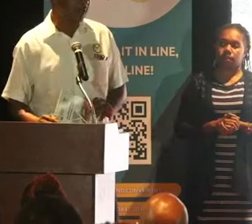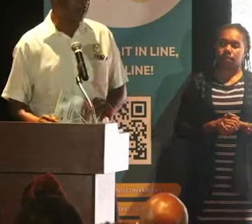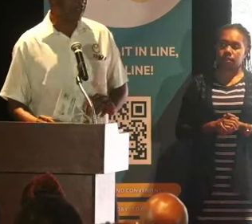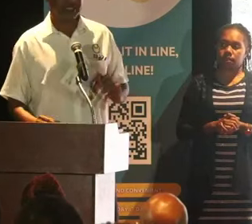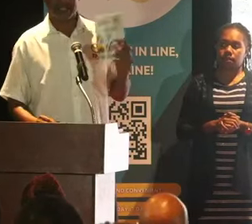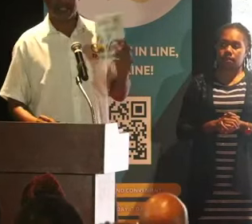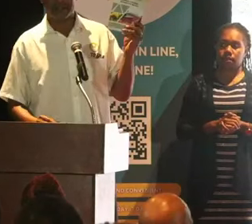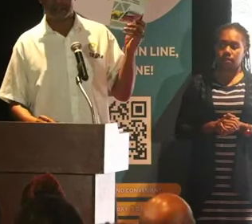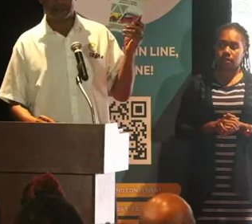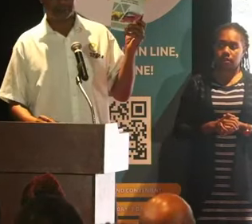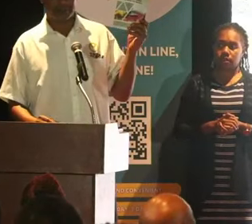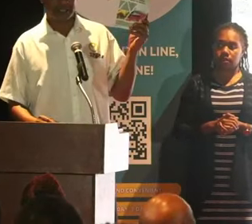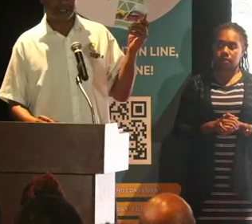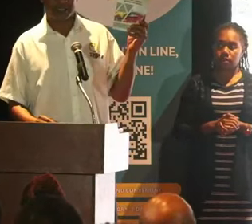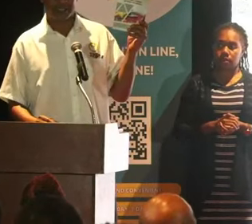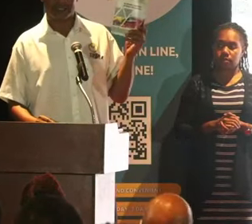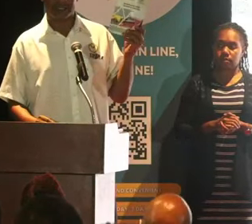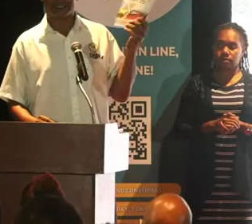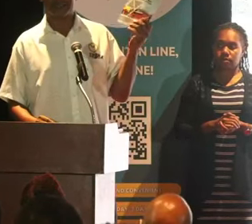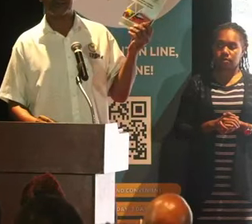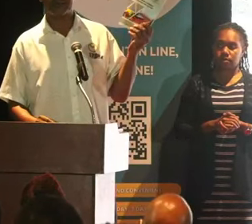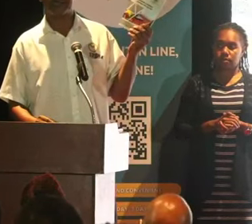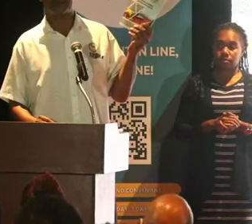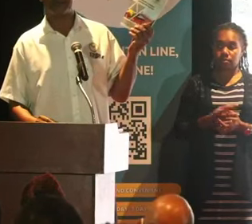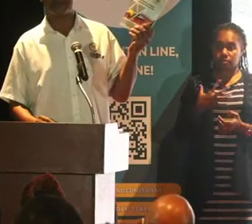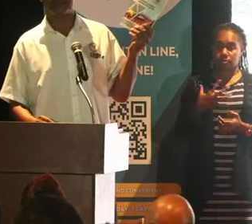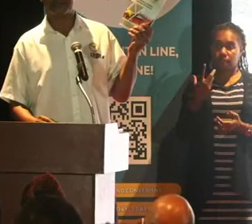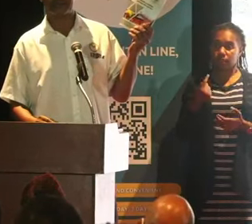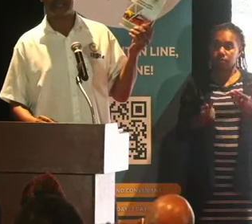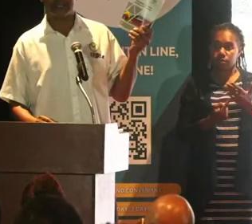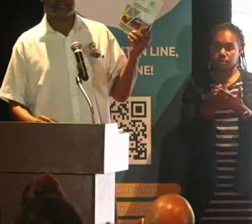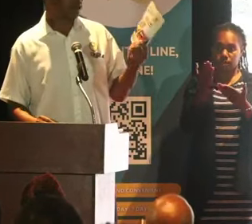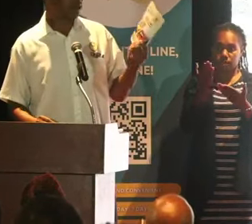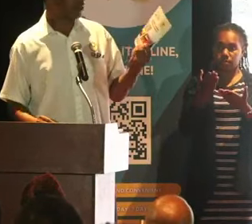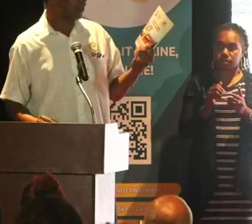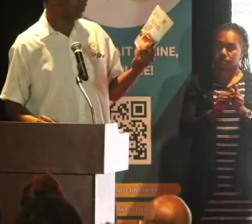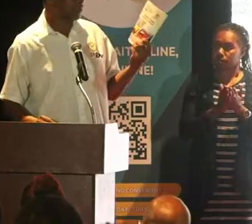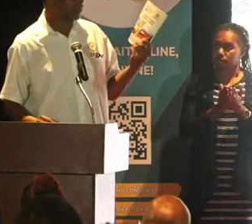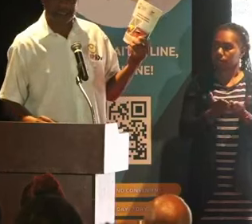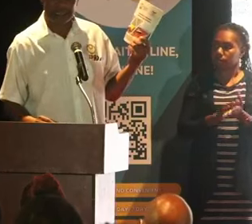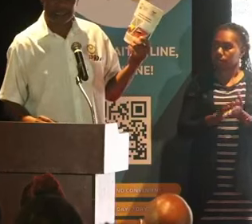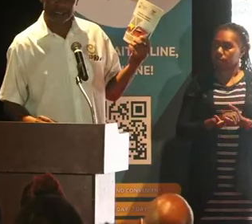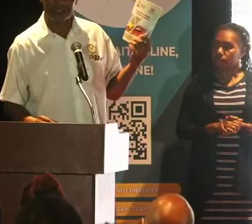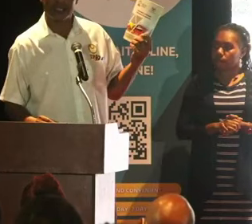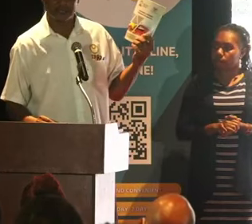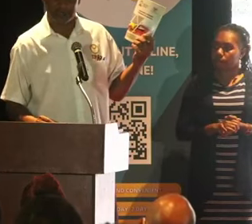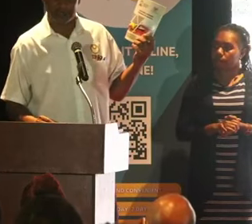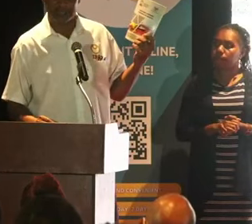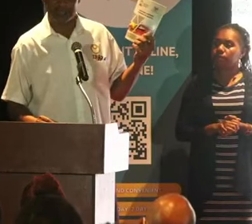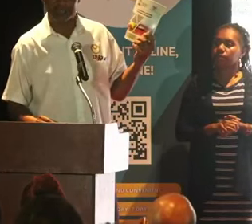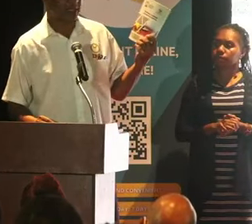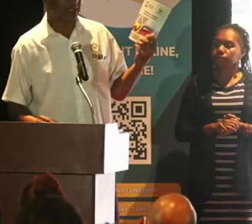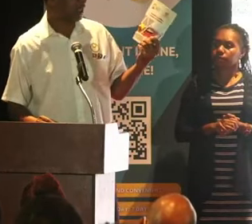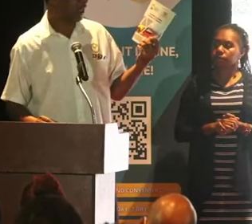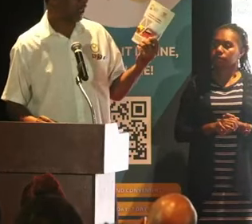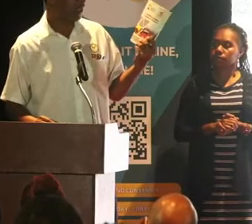have this opportunity, I have this booklet here. This is a booklet that we produce. It's called a business licensing and